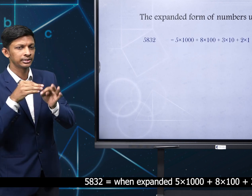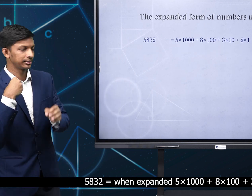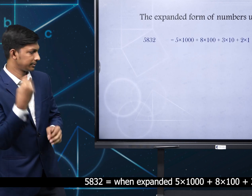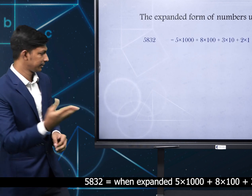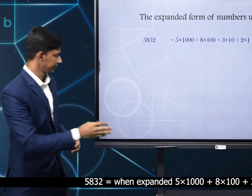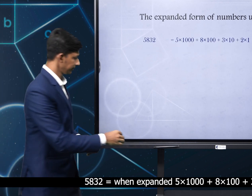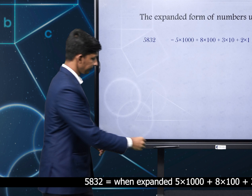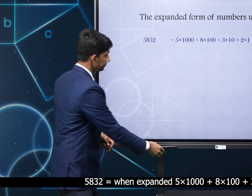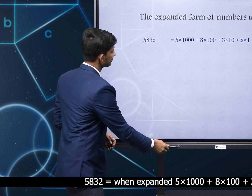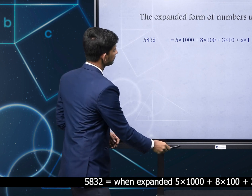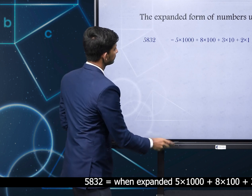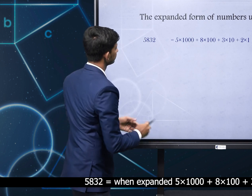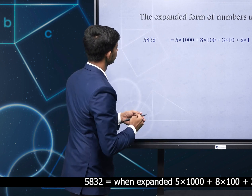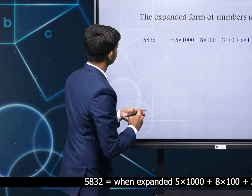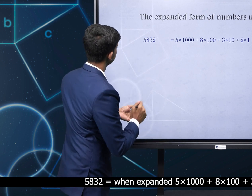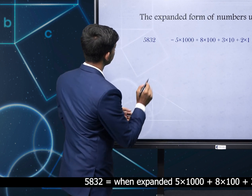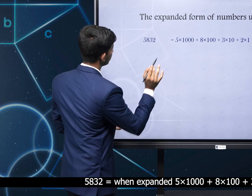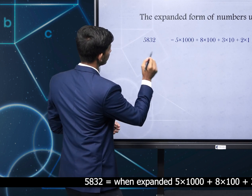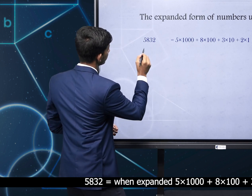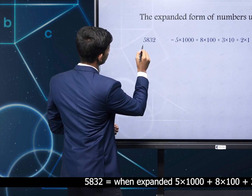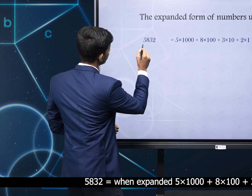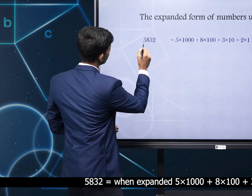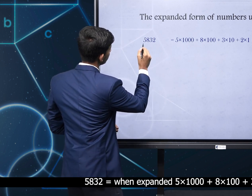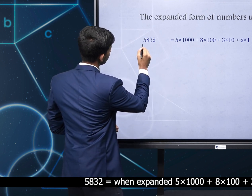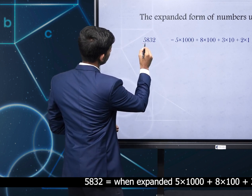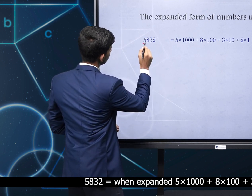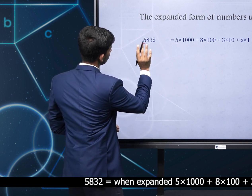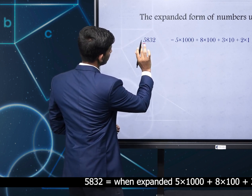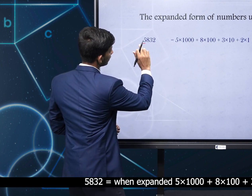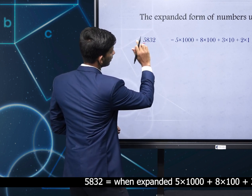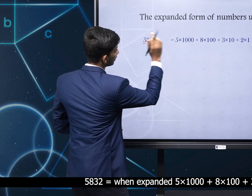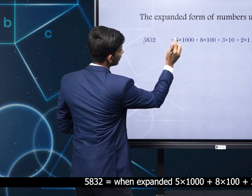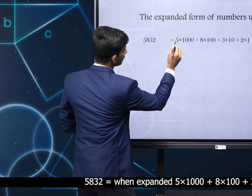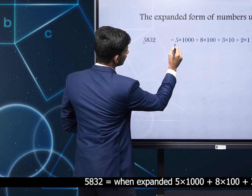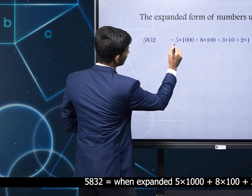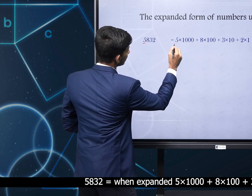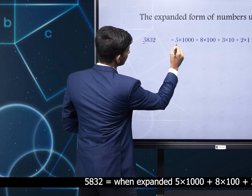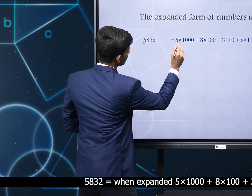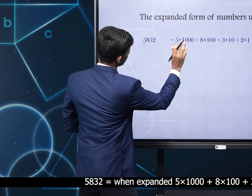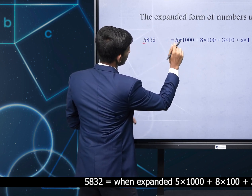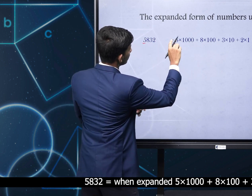5832 is equal to, when expanded, 5 into